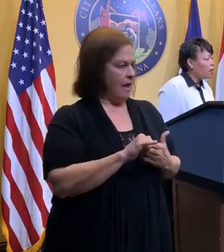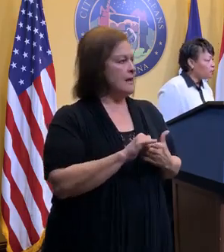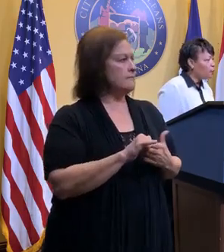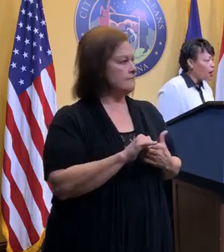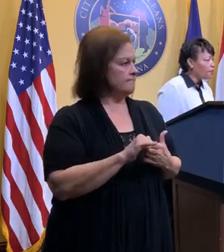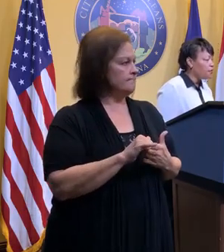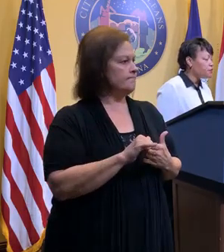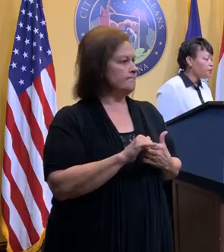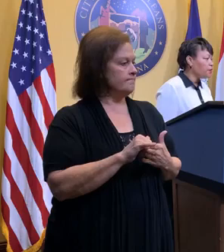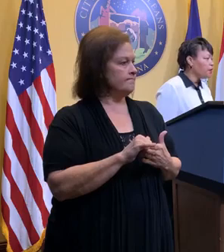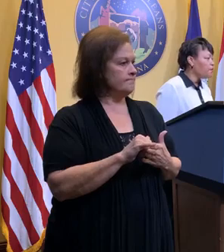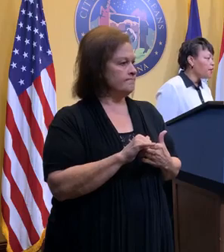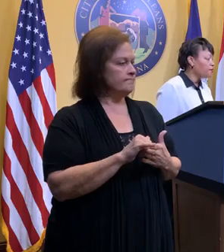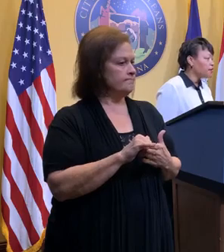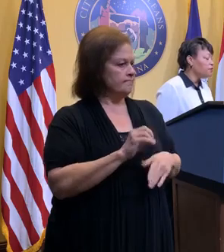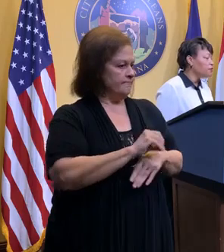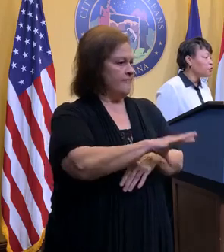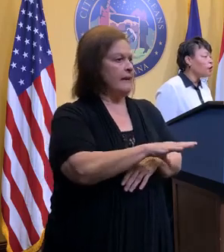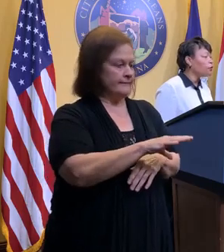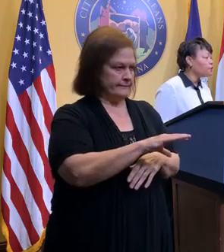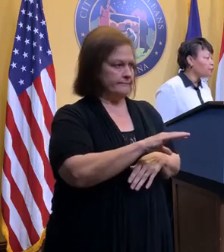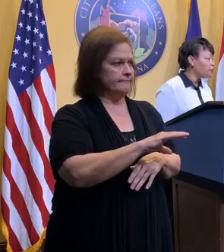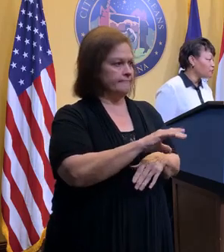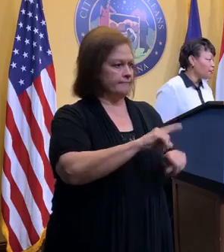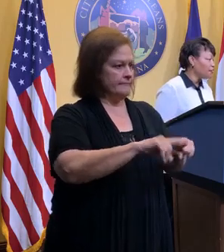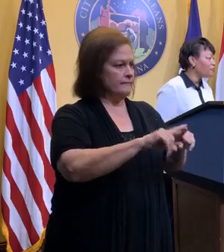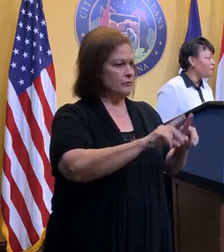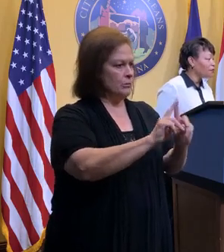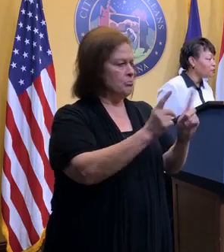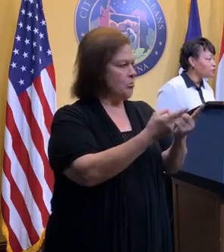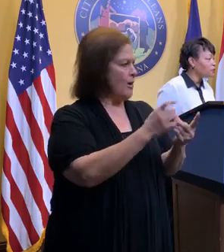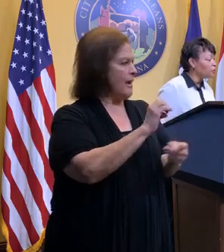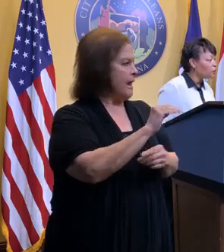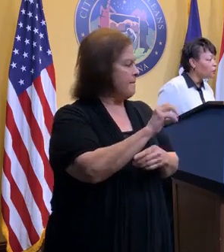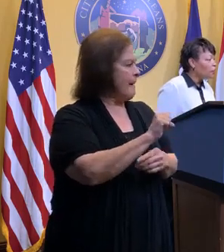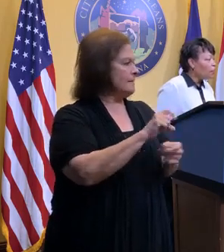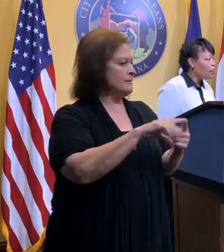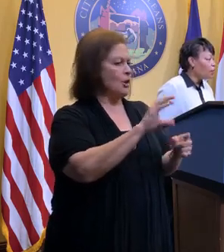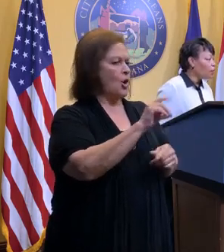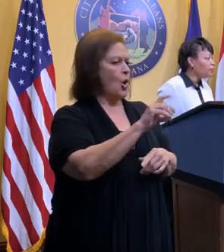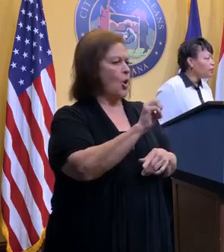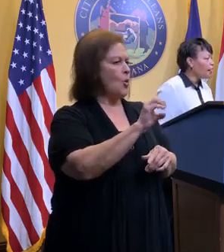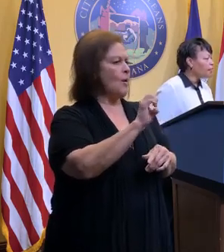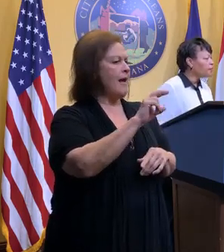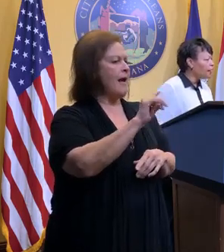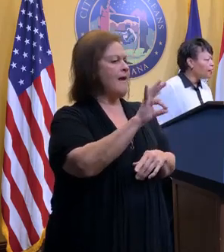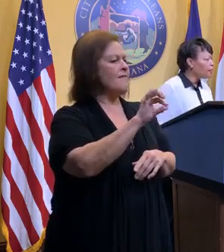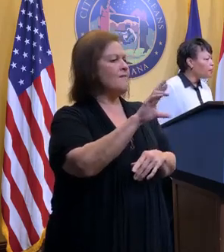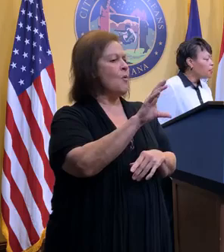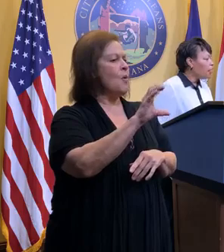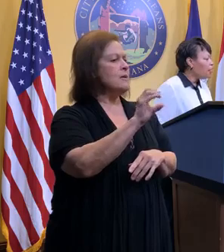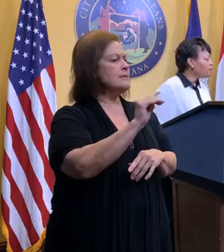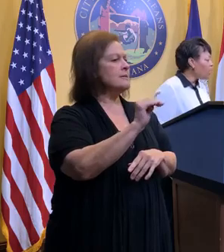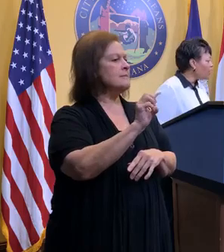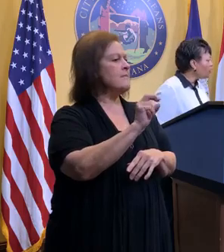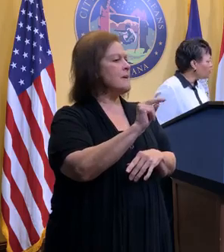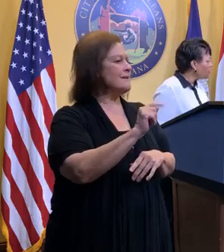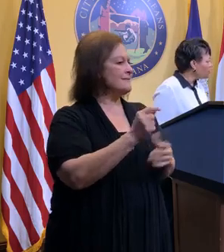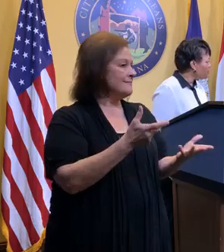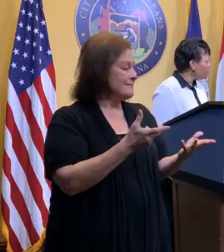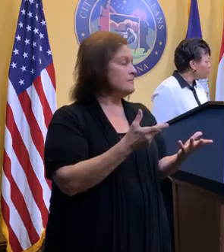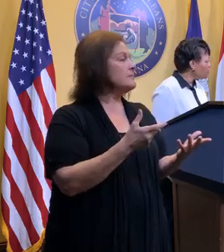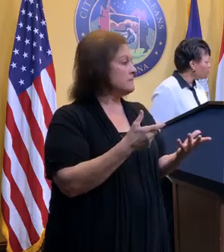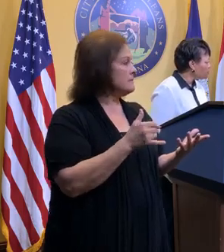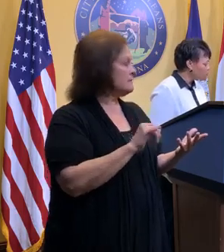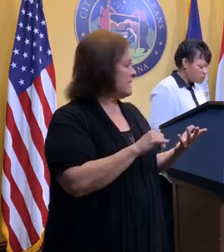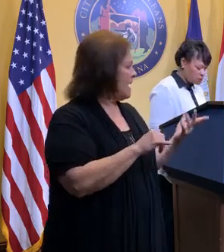multiple departments from EMS even to code enforcement. Inspectors are still on the ground there. Colin,